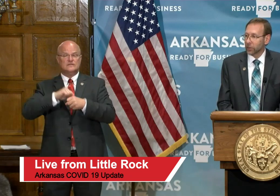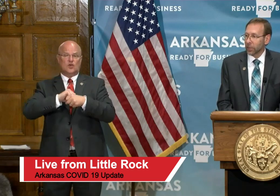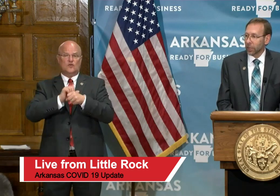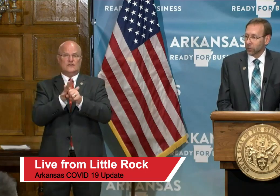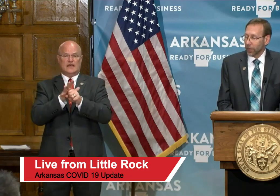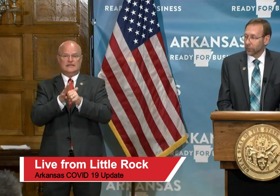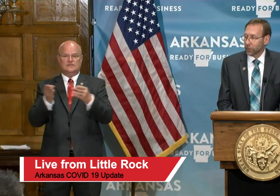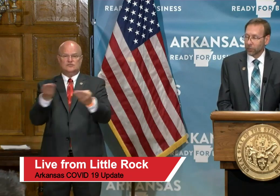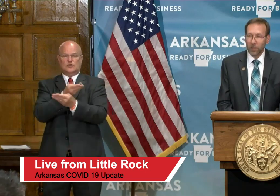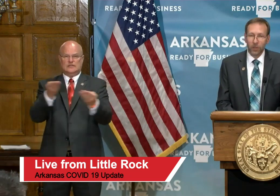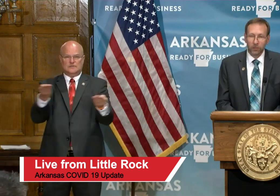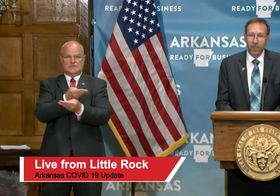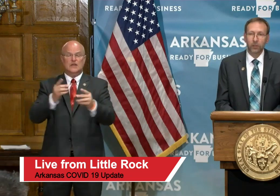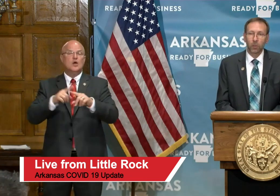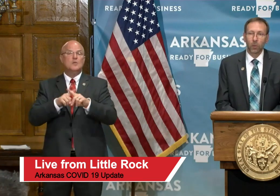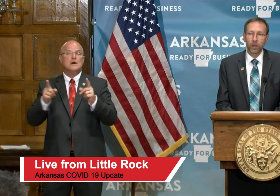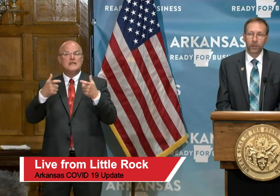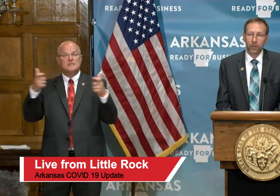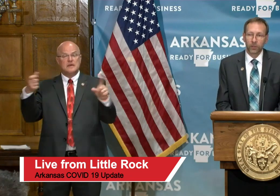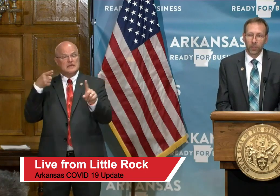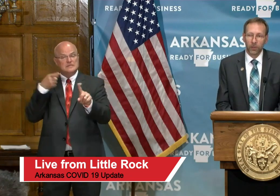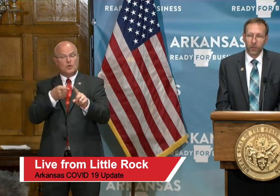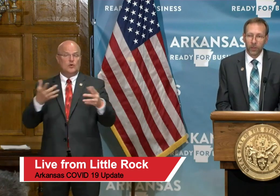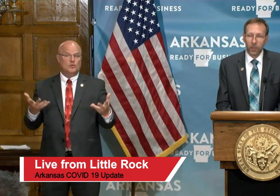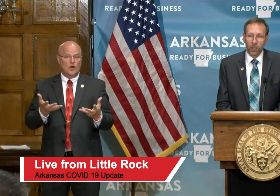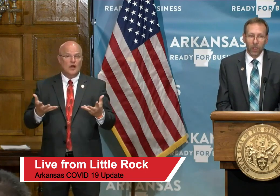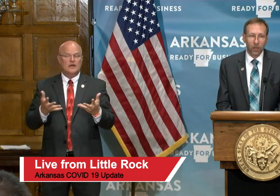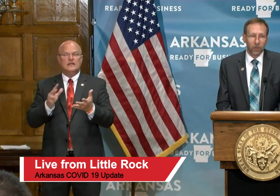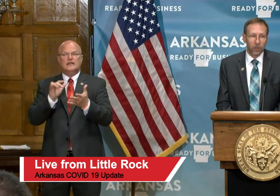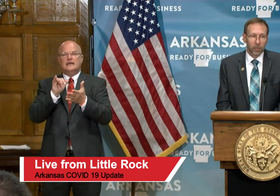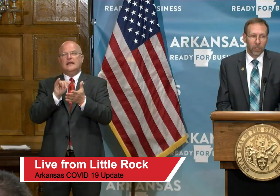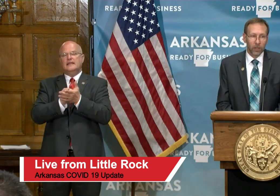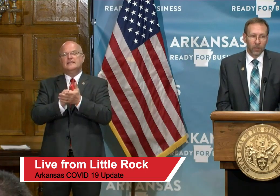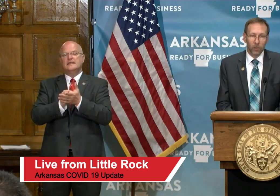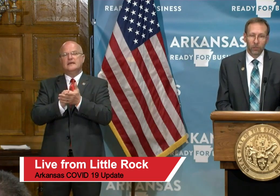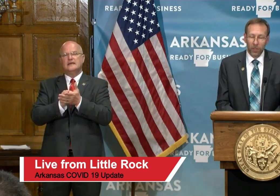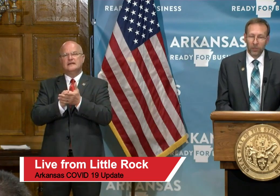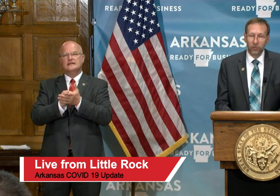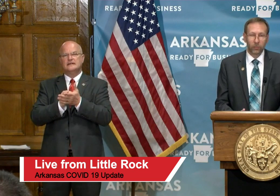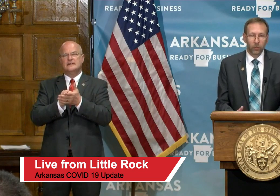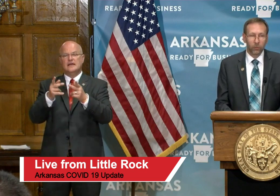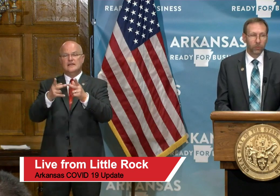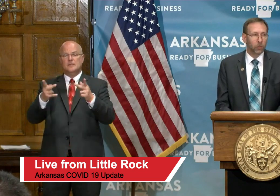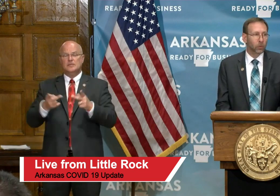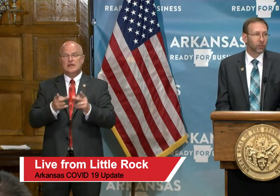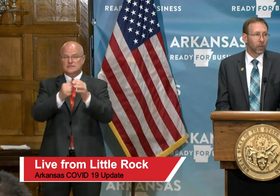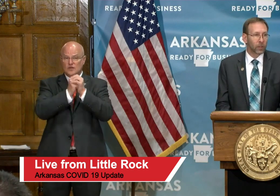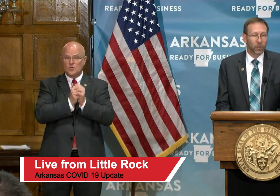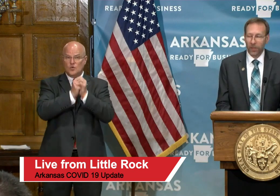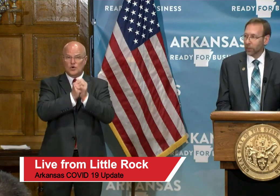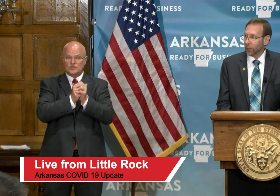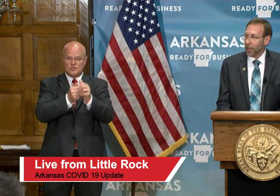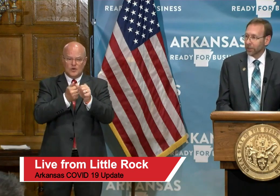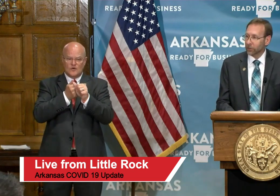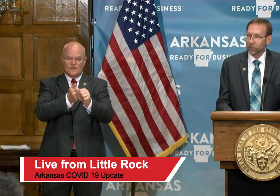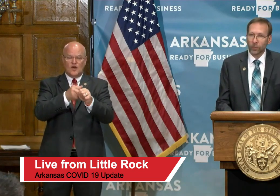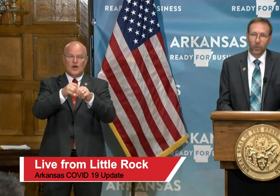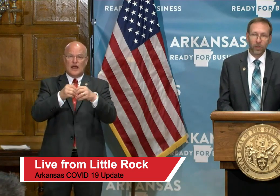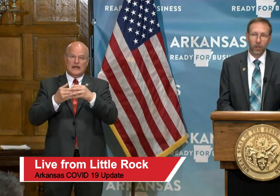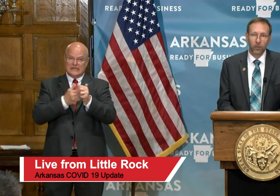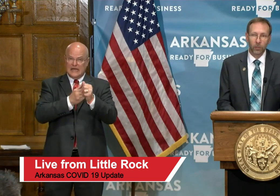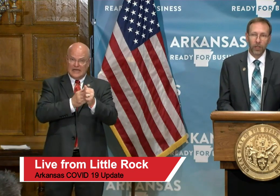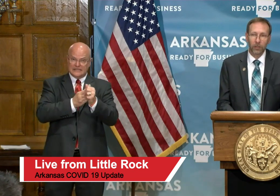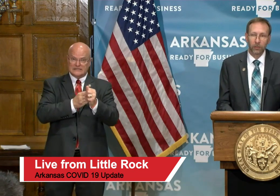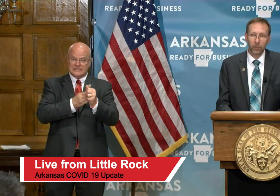COVID-19 transmission. But the biggest point is that the places of worship who are falling within our guidance